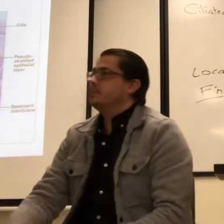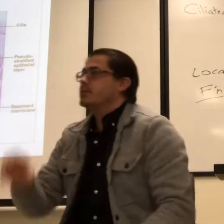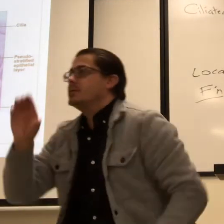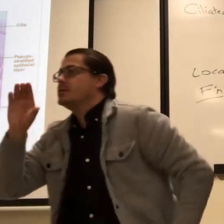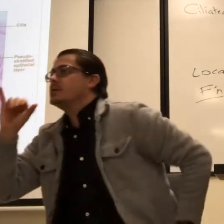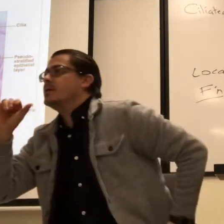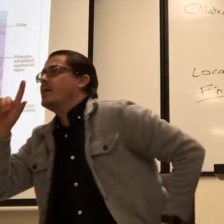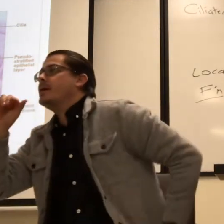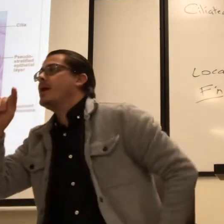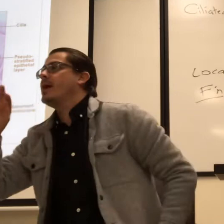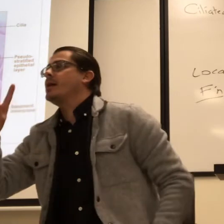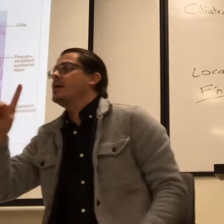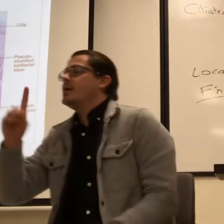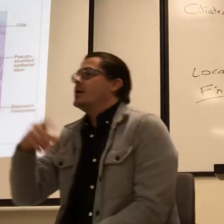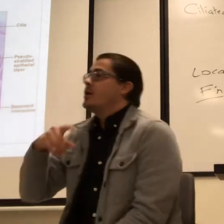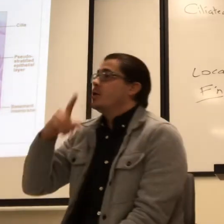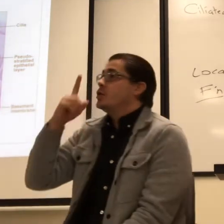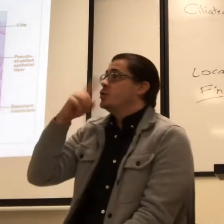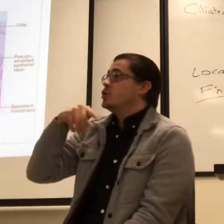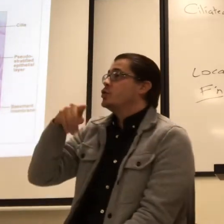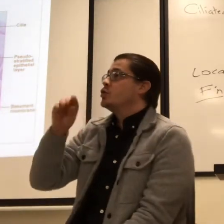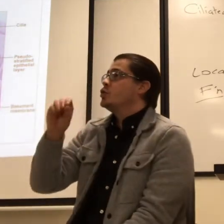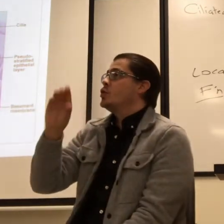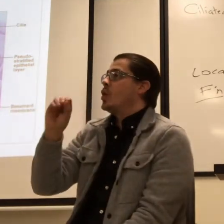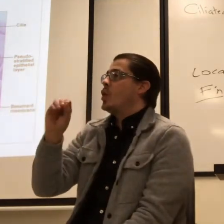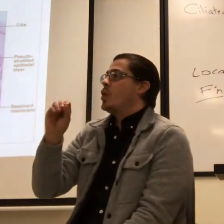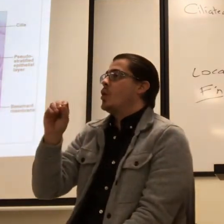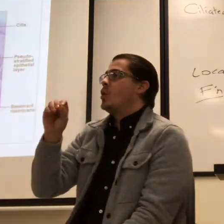pseudostratified columnar